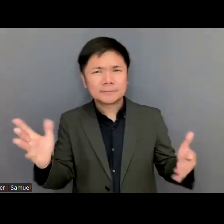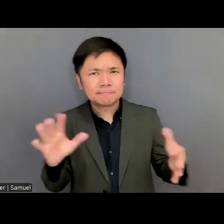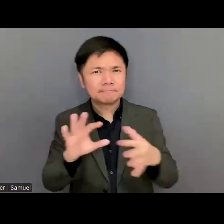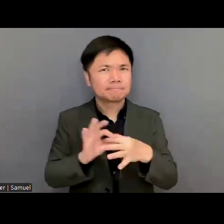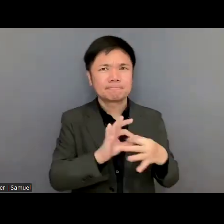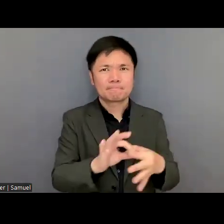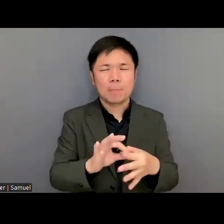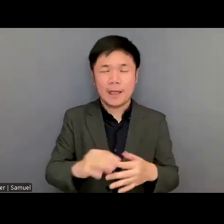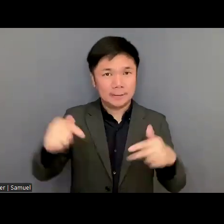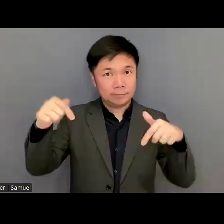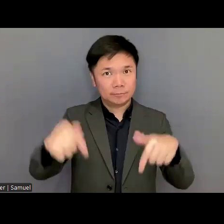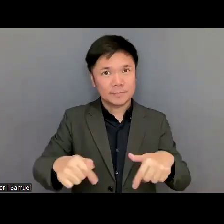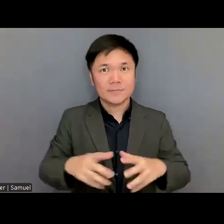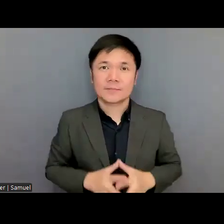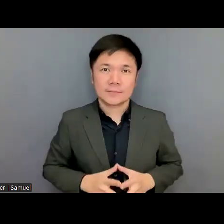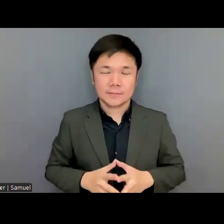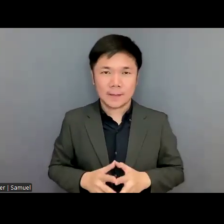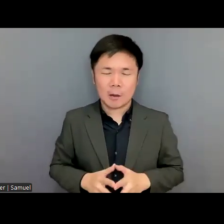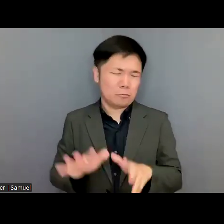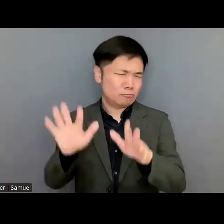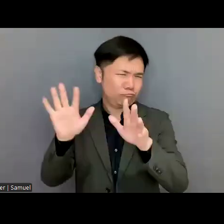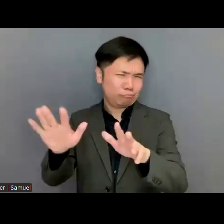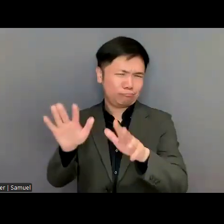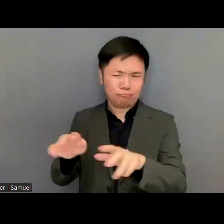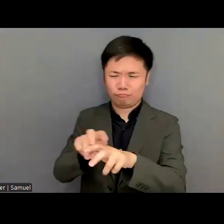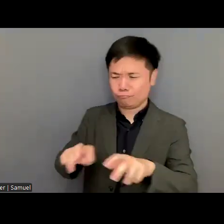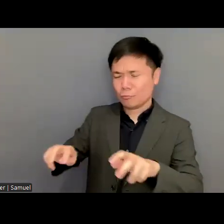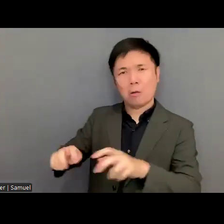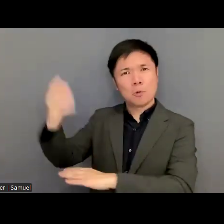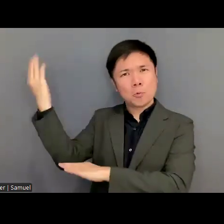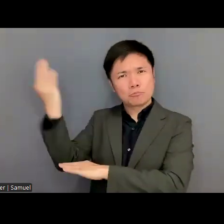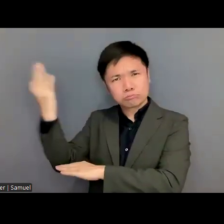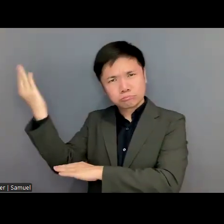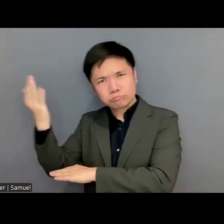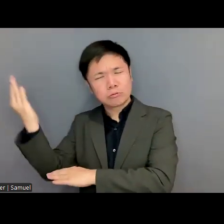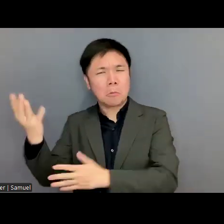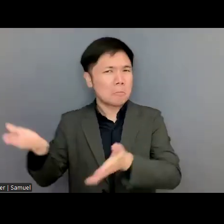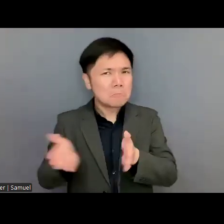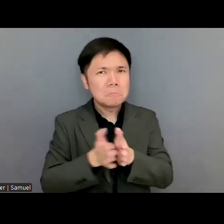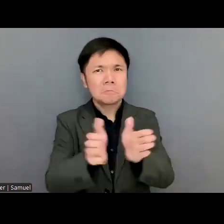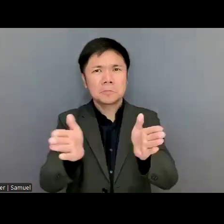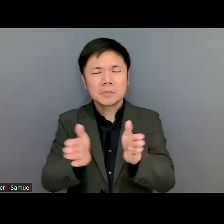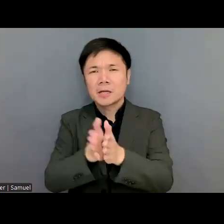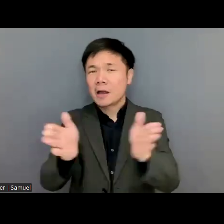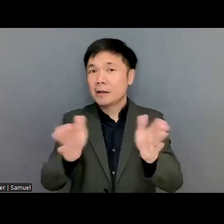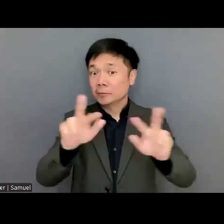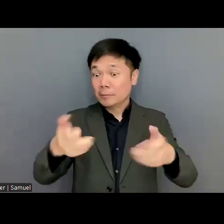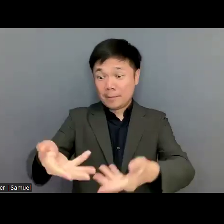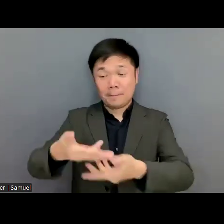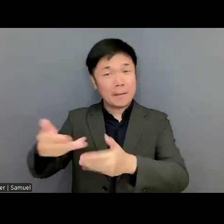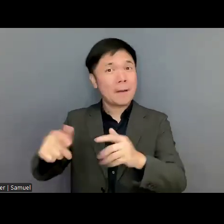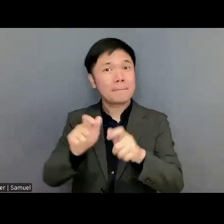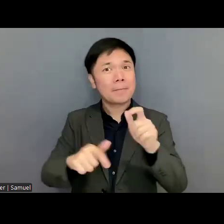having today our fantastic speakers, most of them that are part of the Indigenous Persons with Disabilities